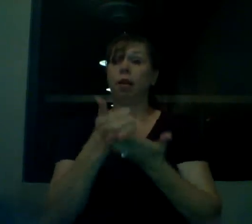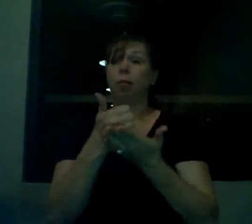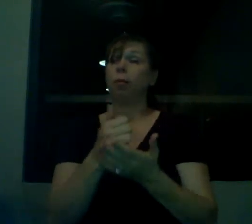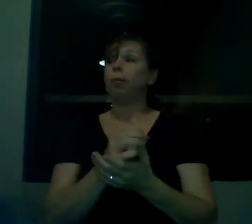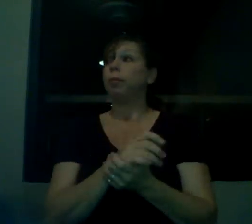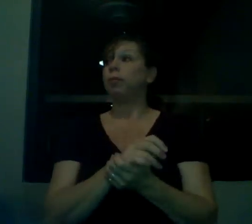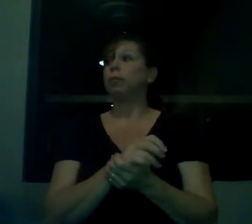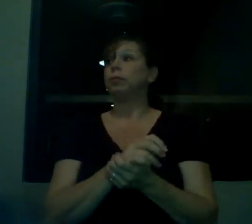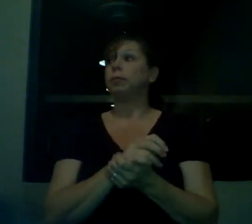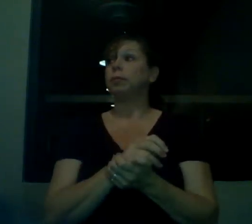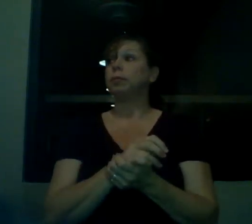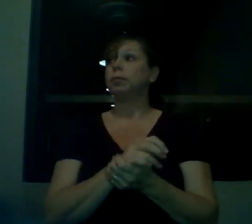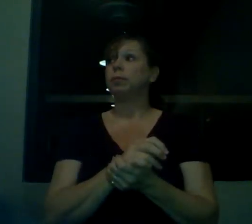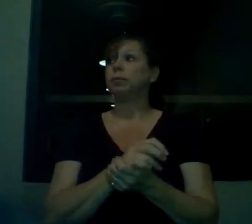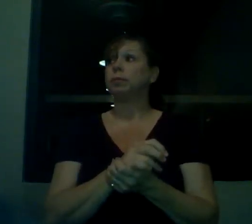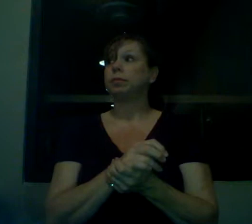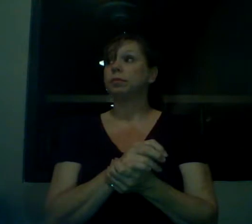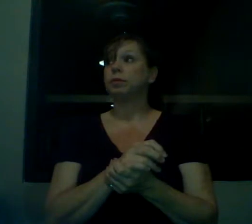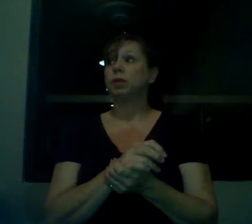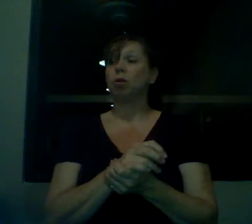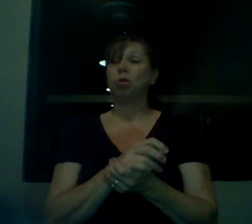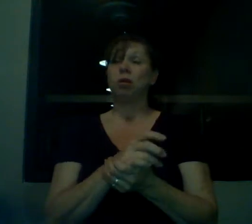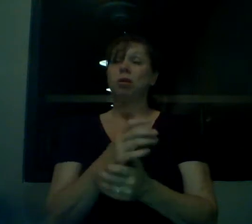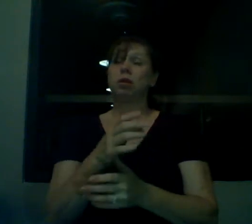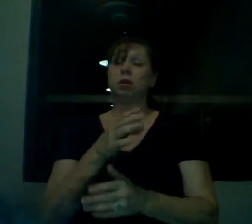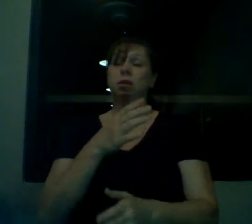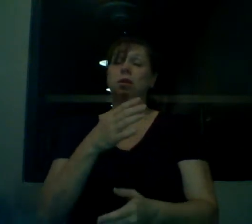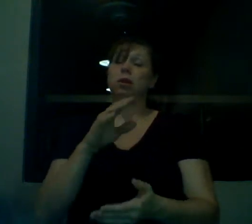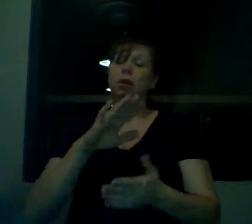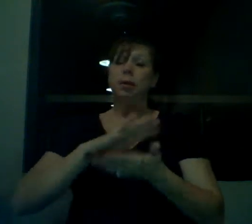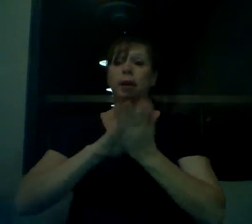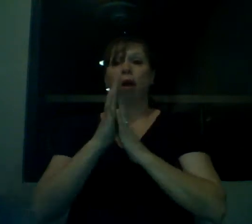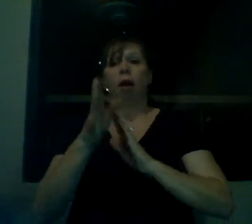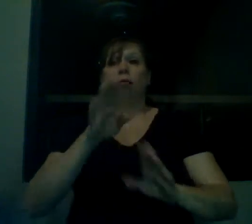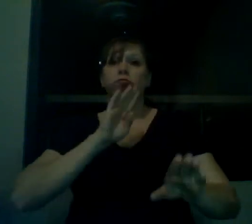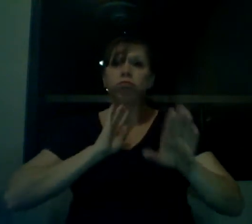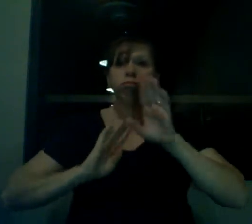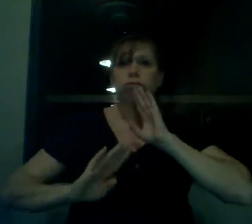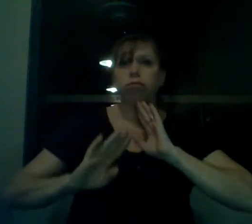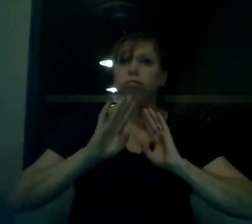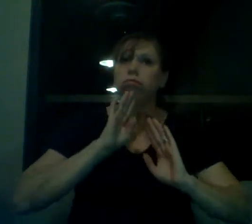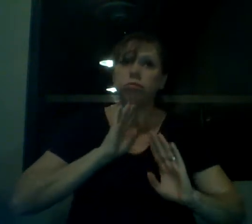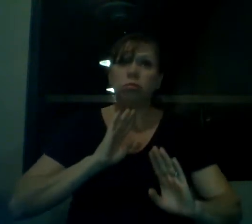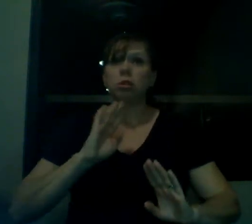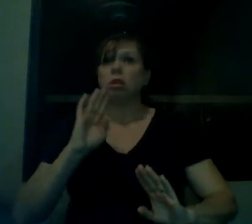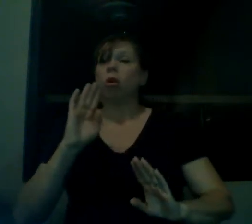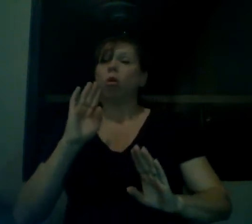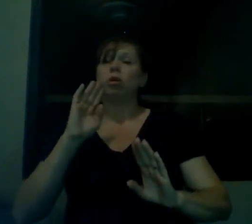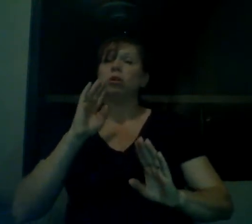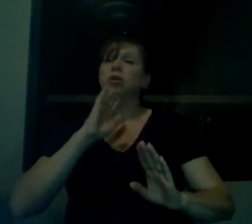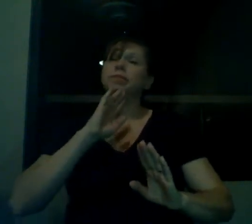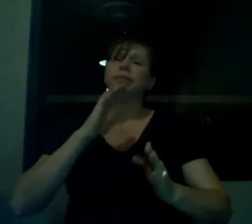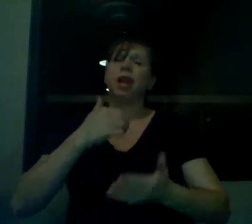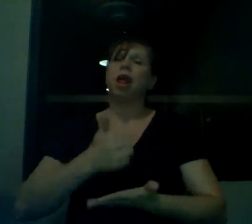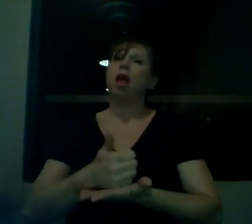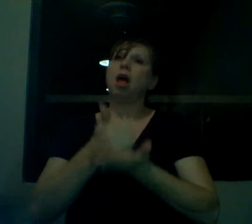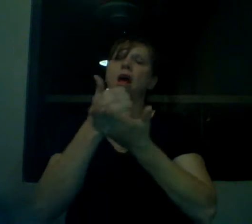it just takes a load off of frustration, where it's not really about the ability, but where you can actually learn and